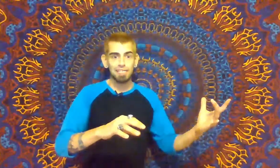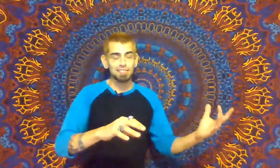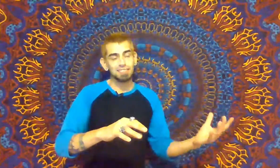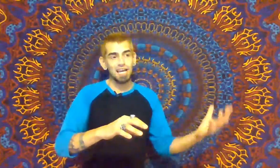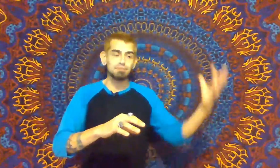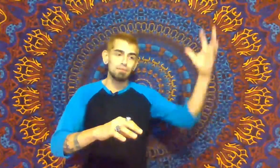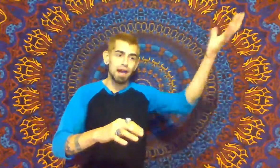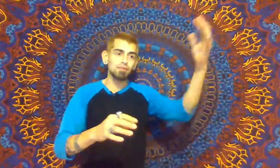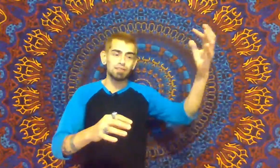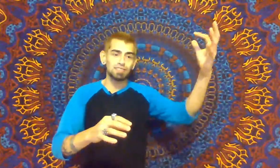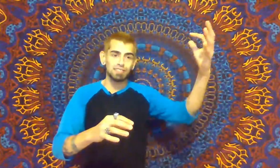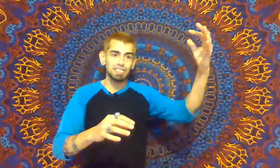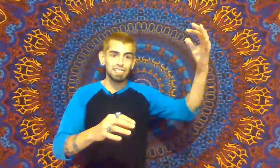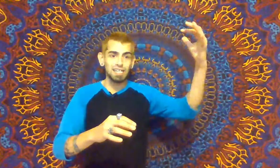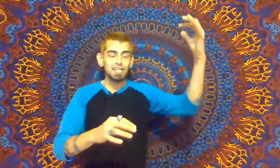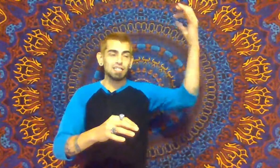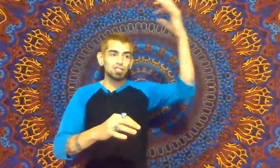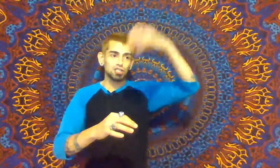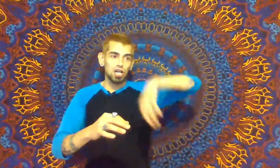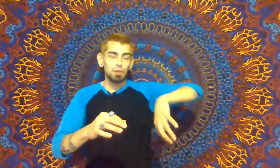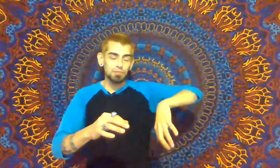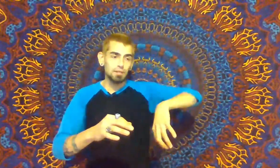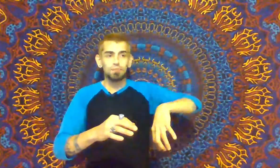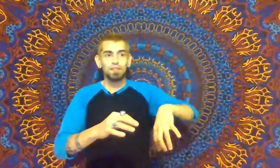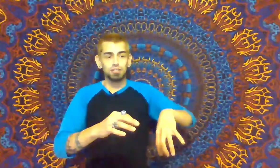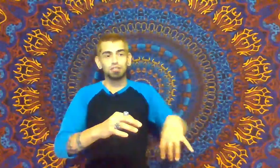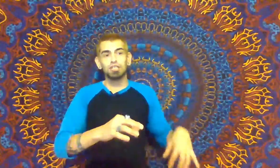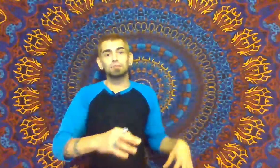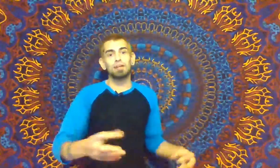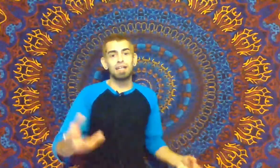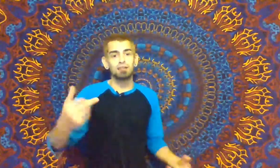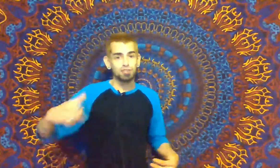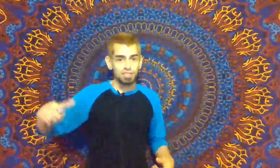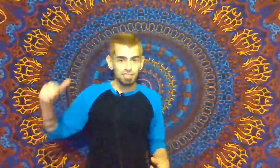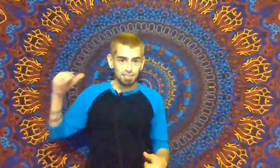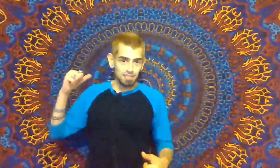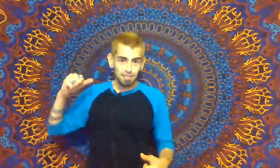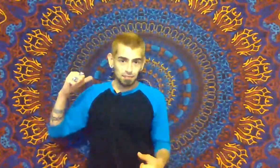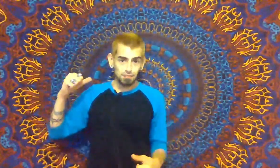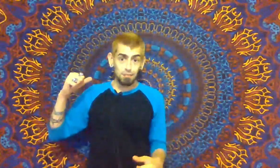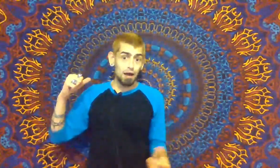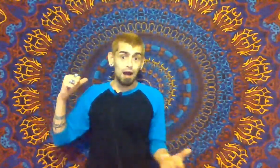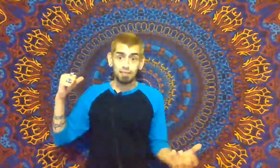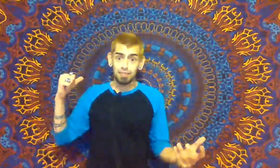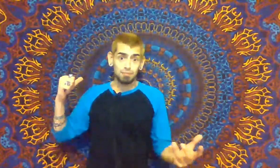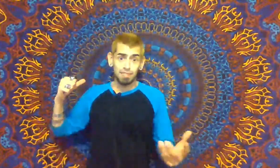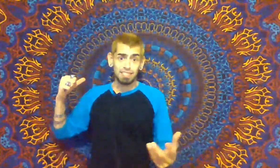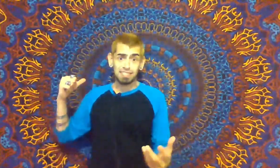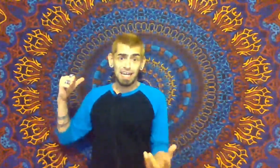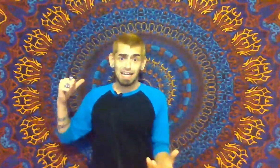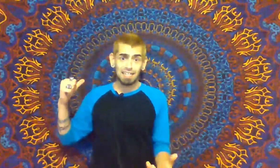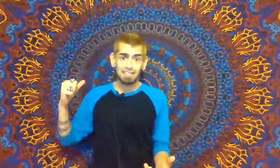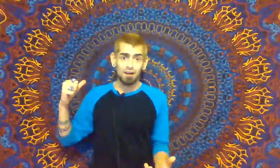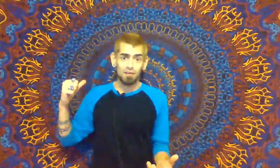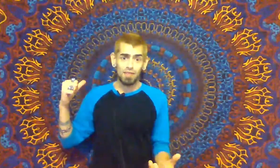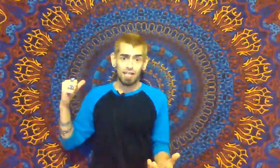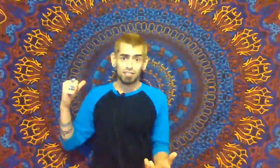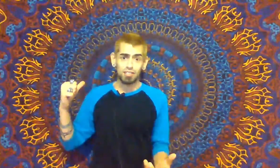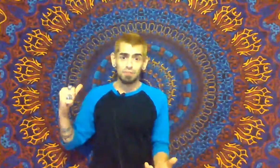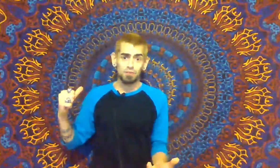beast came up out of the sea, chomped up their ship, and now she's possibly dead on that ship along